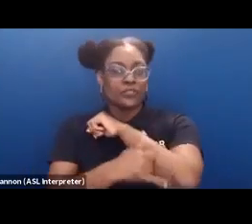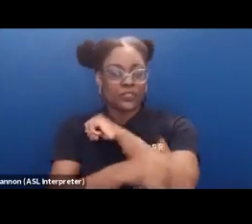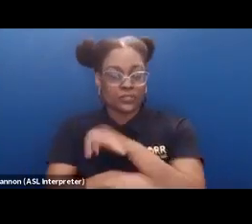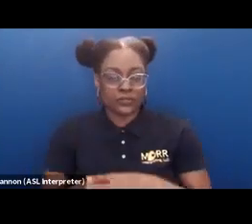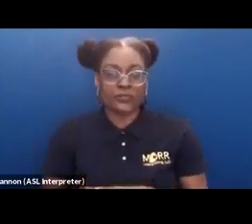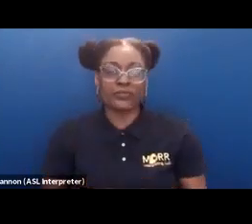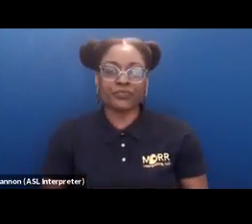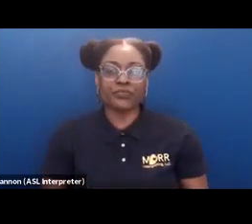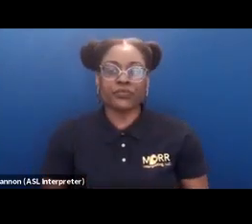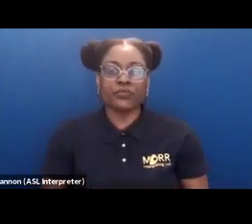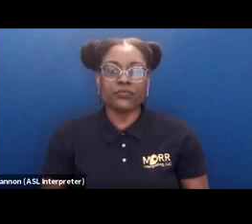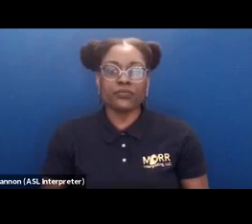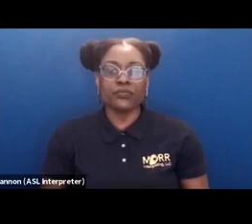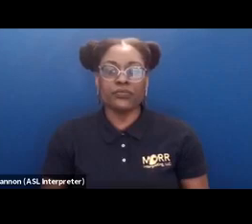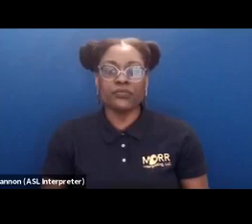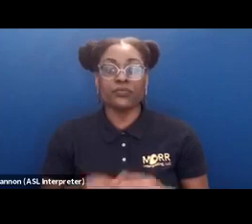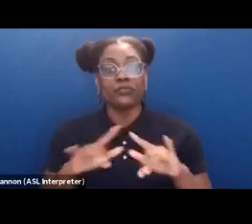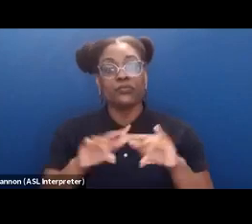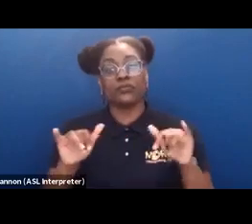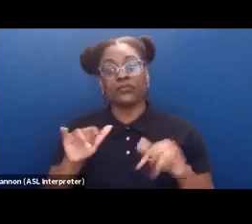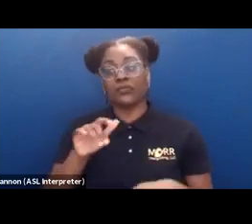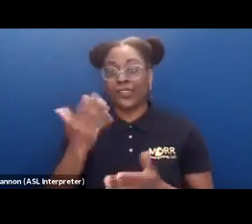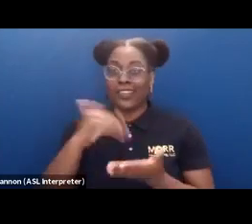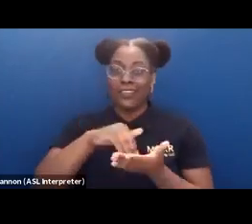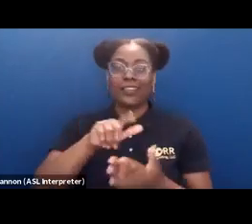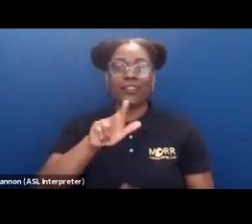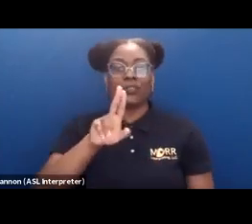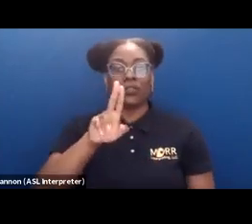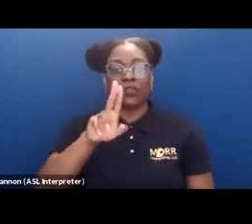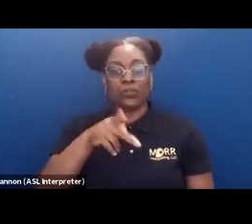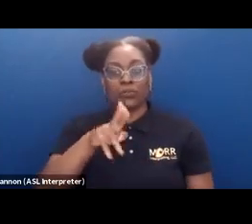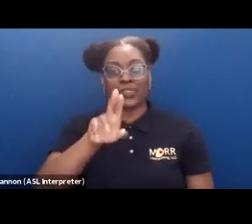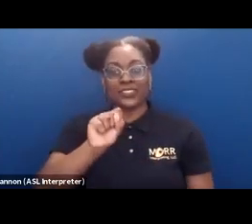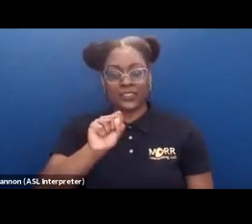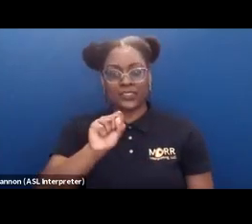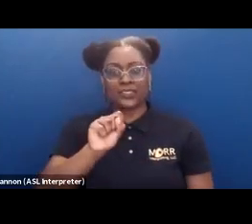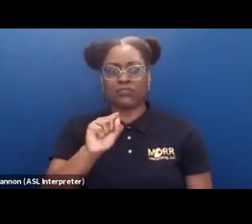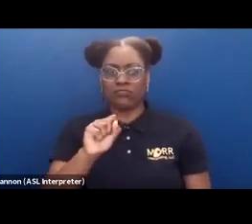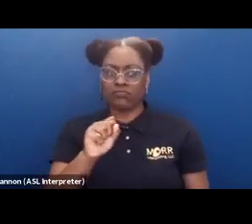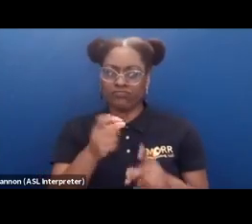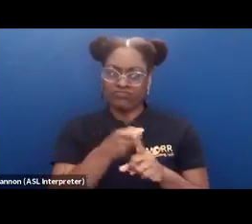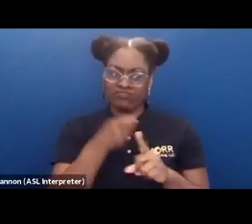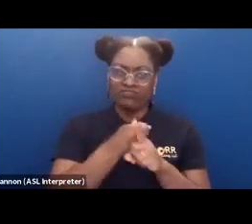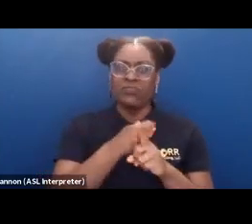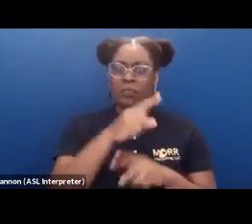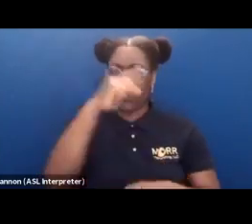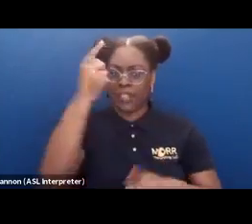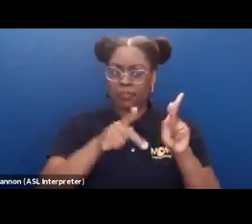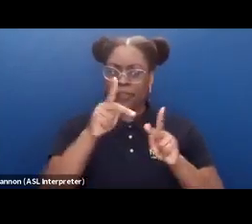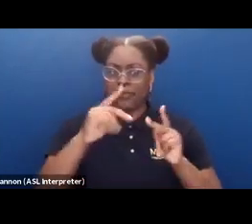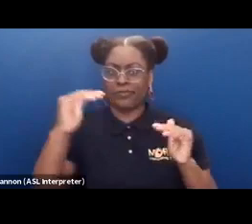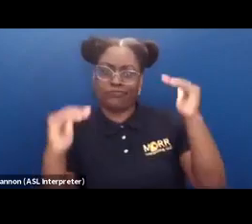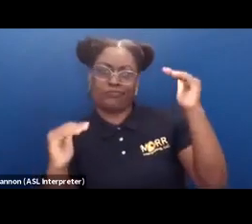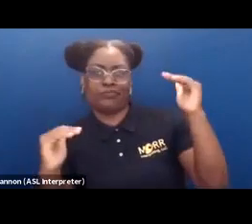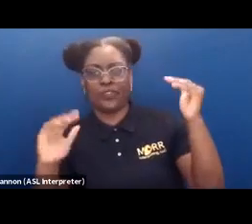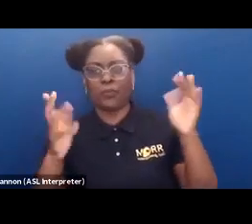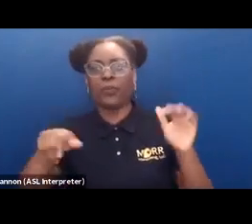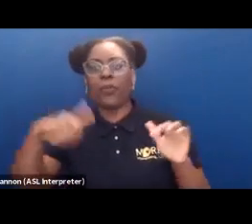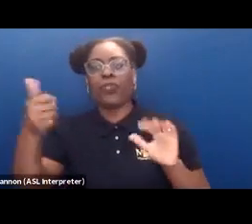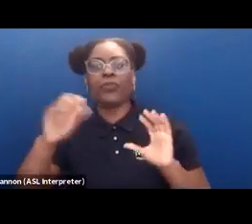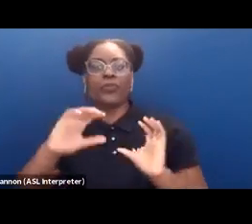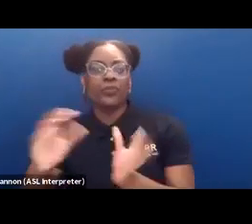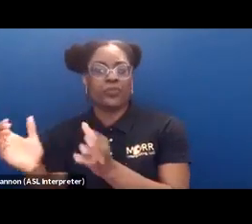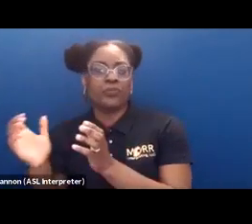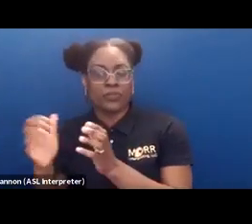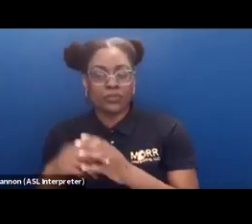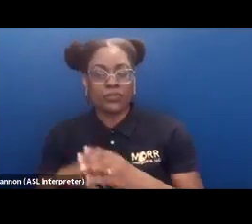time, lupus disproportionately affects Black people. Where was the movement for Black lives? I can say for myself and the organizations that I've